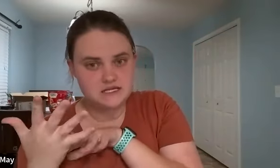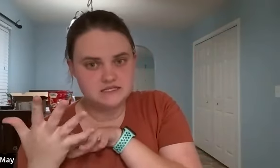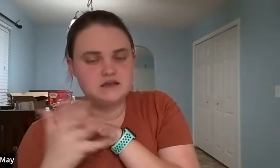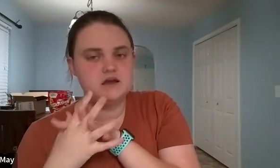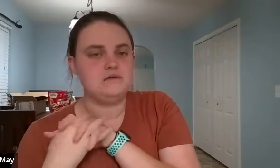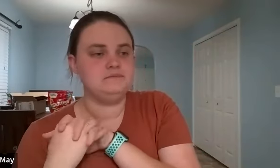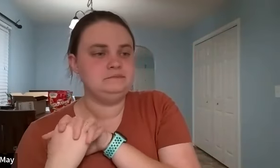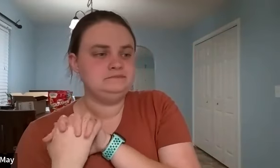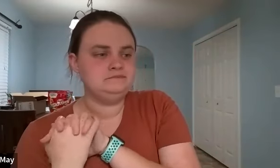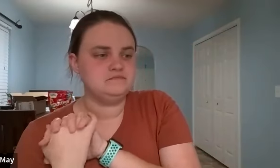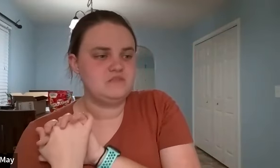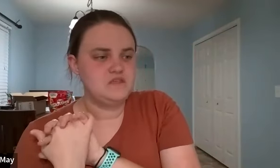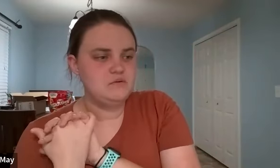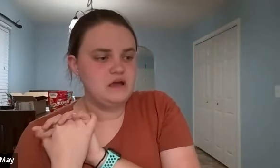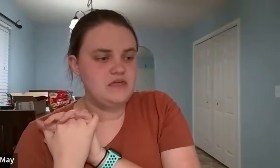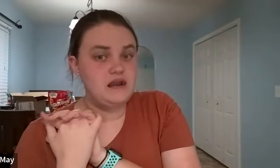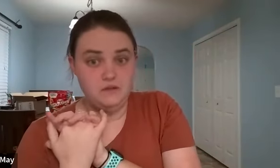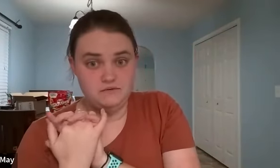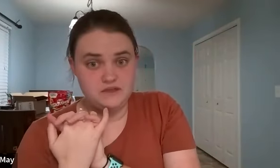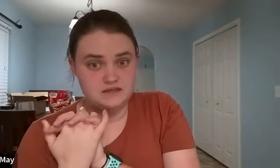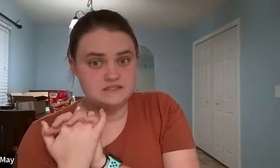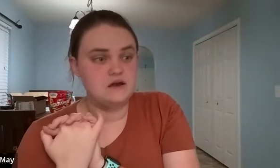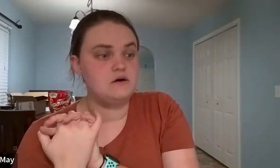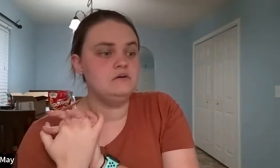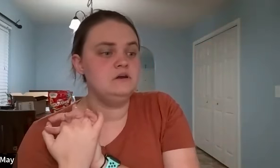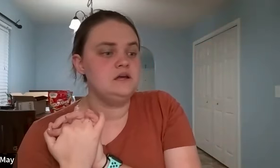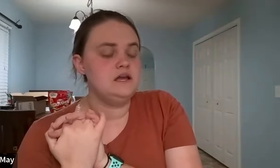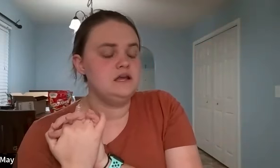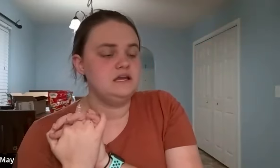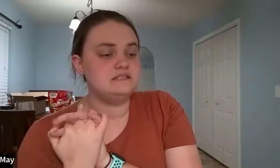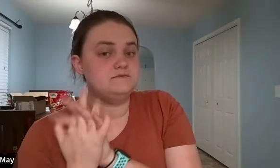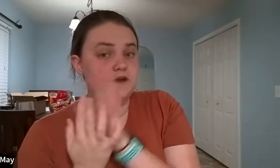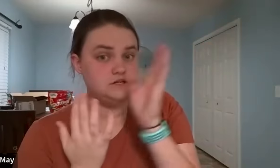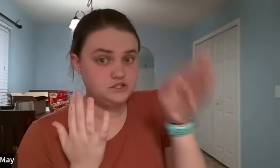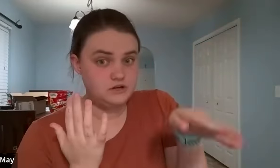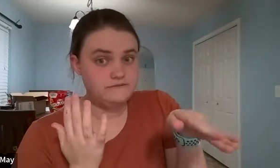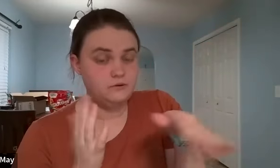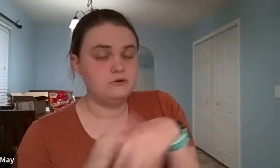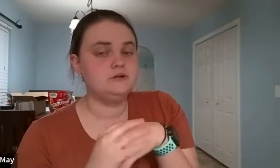signs. The thing that I love with ASL is it's very straightforward.